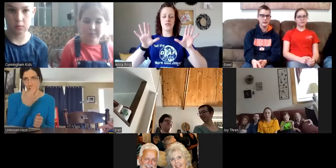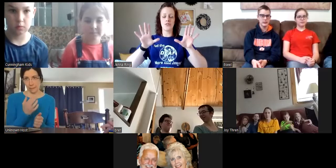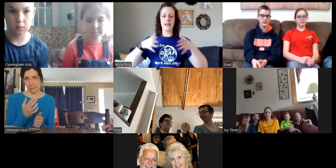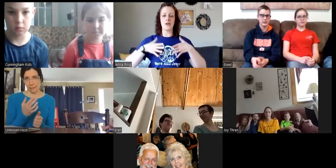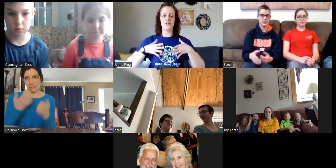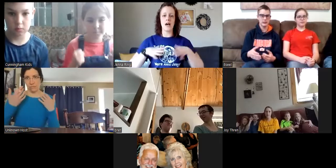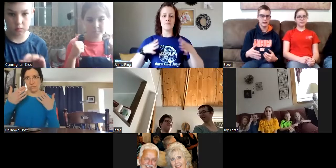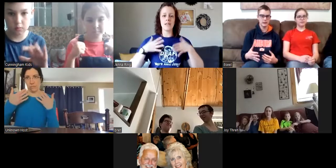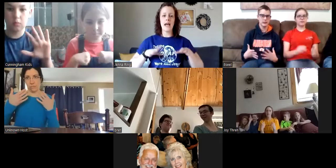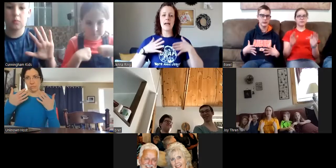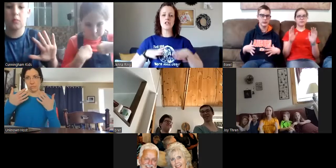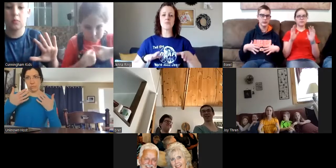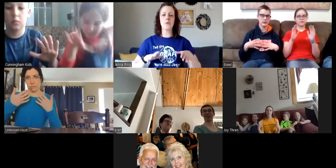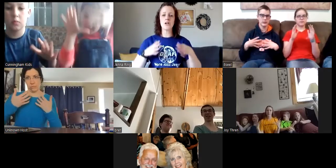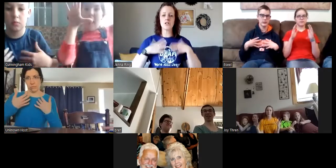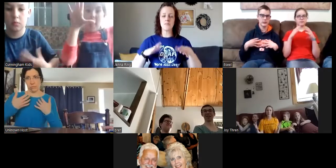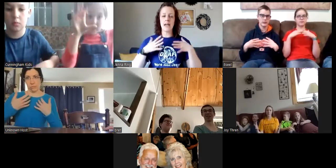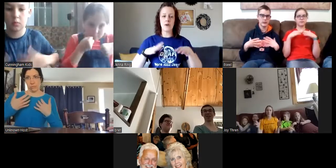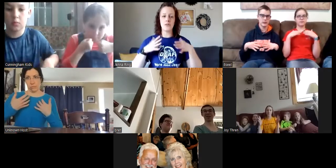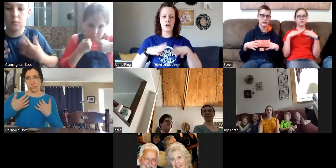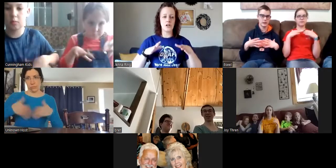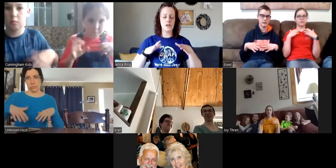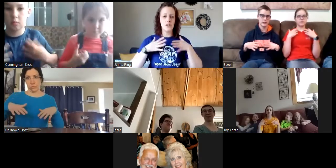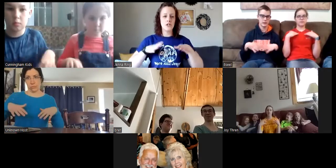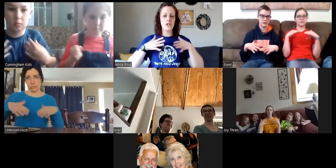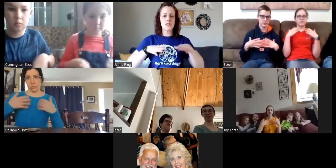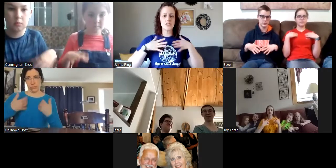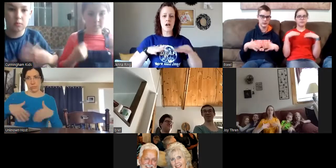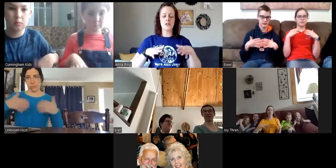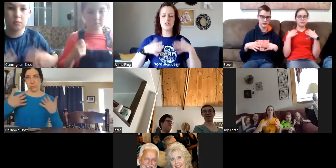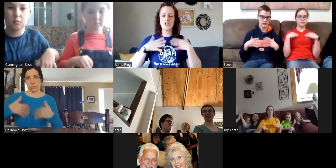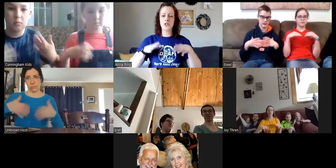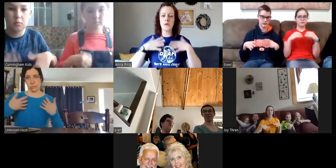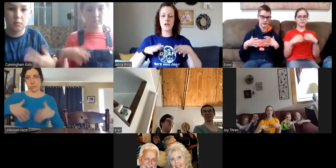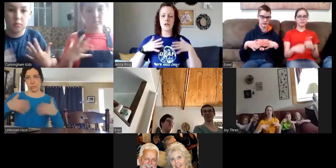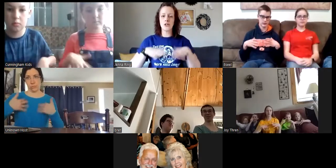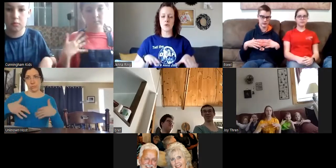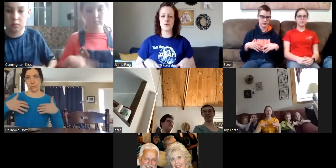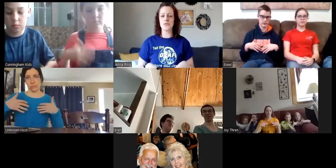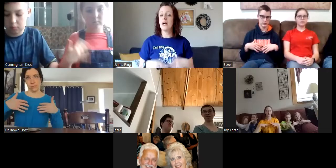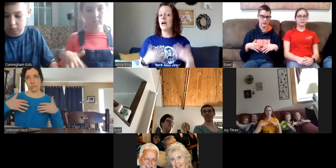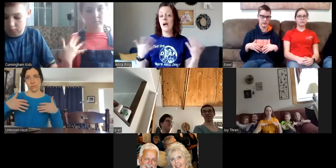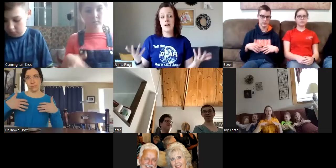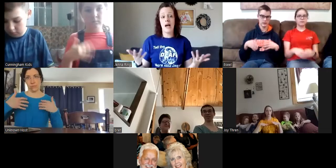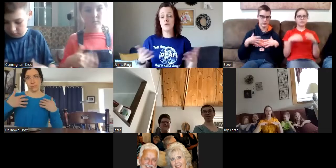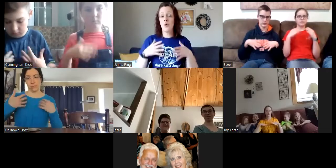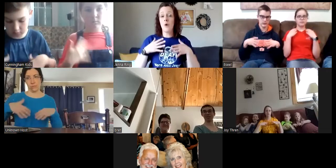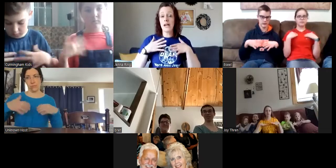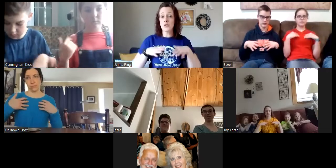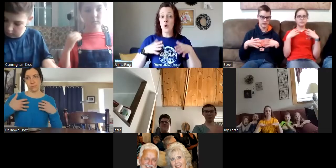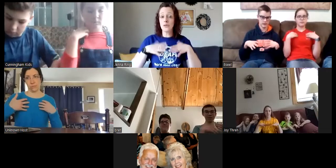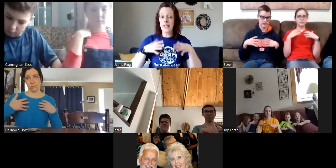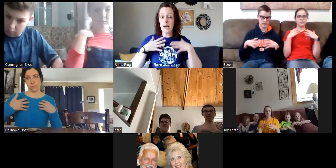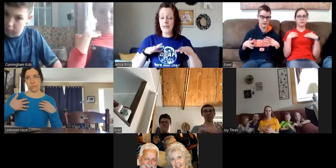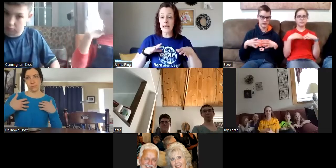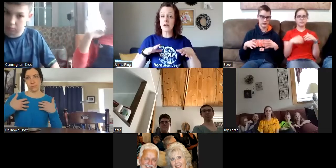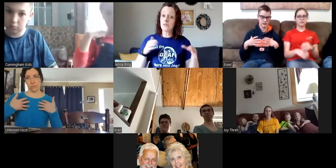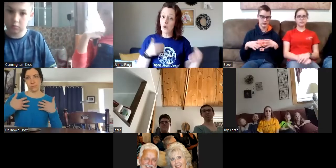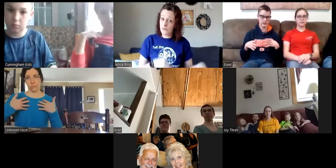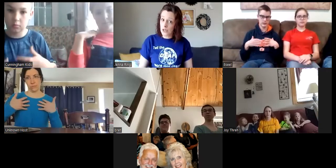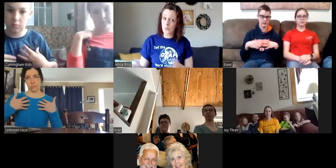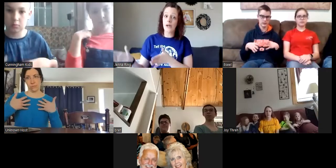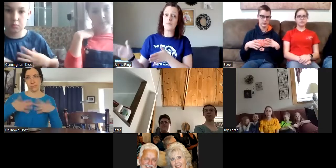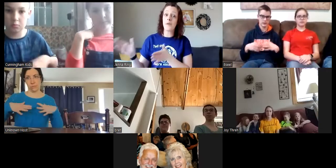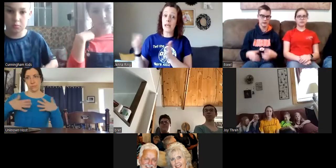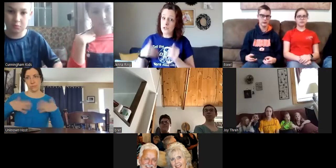clothes, take your thumbs and just brush them down just the top. You're just showing your clothes. I don't know why it's only up here,